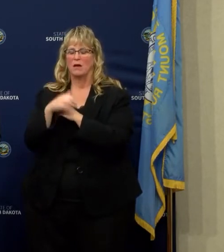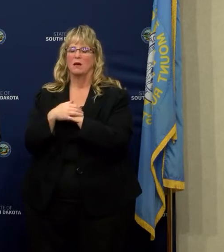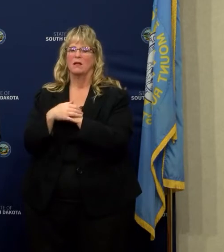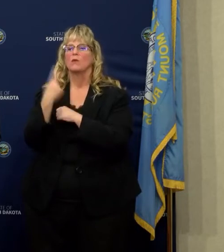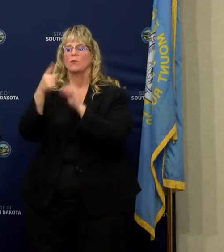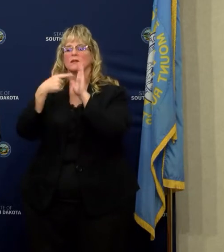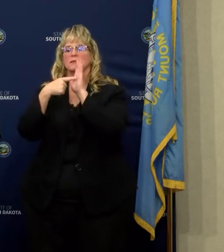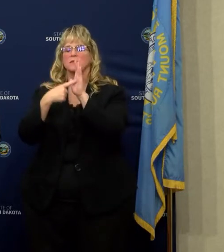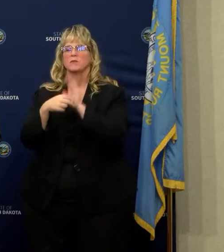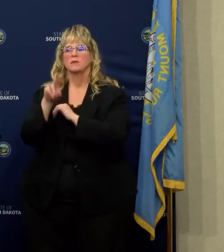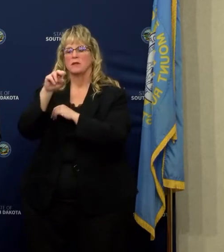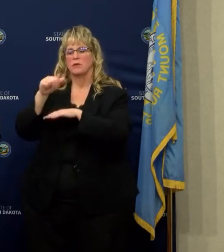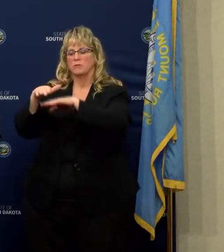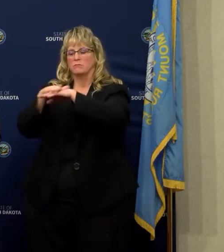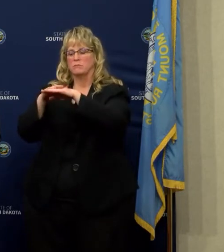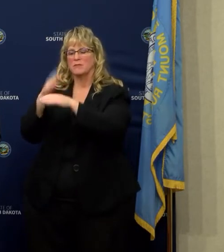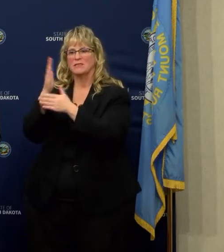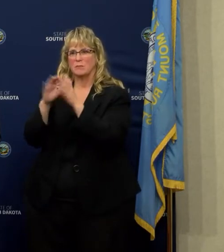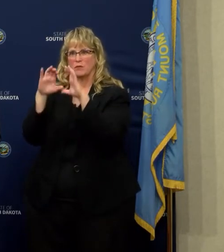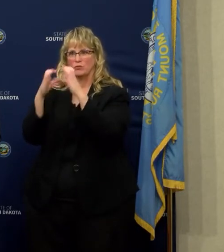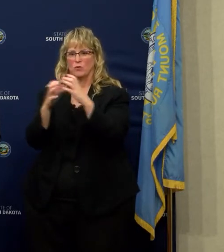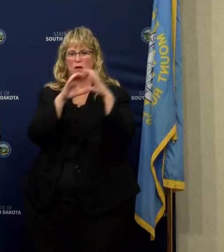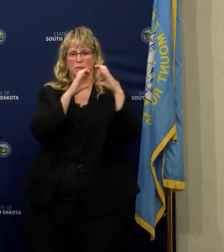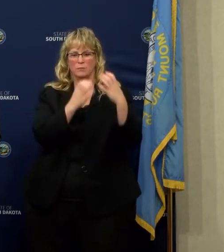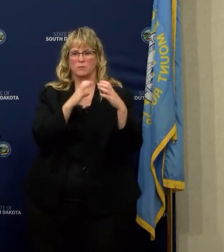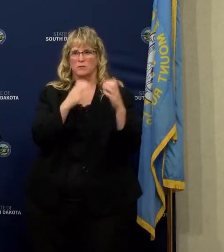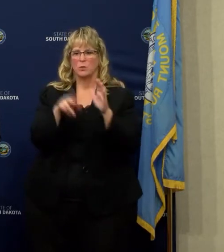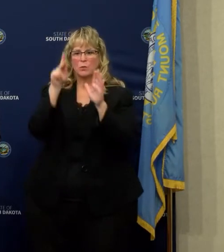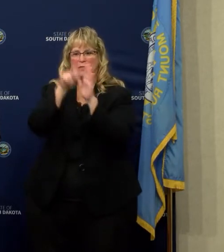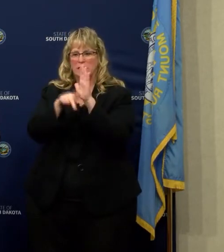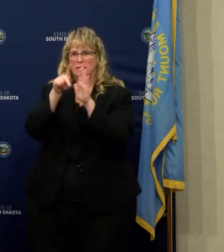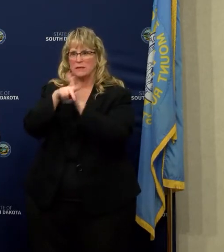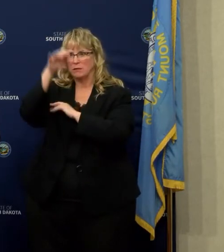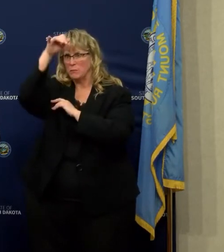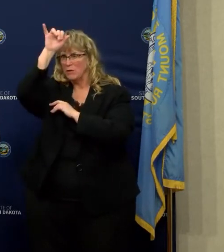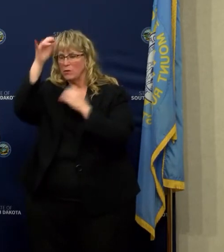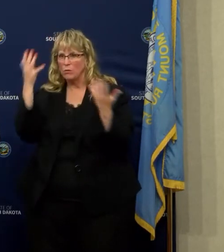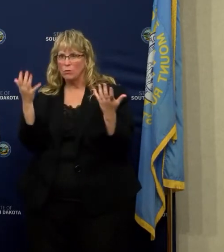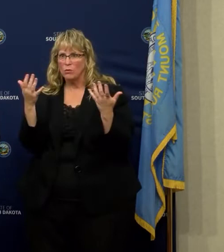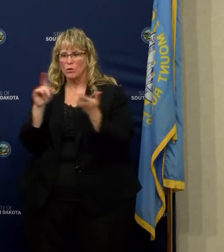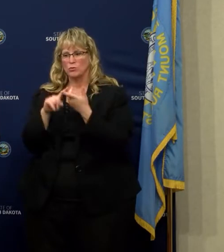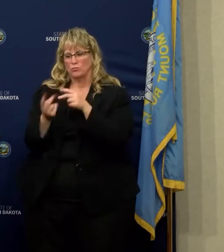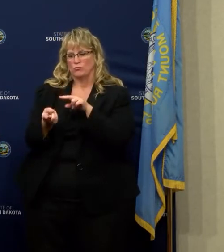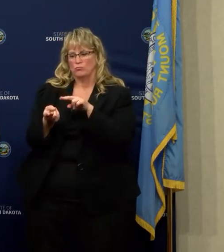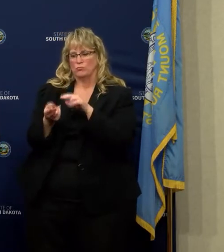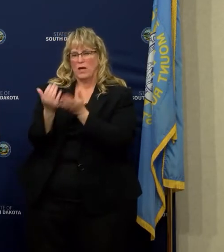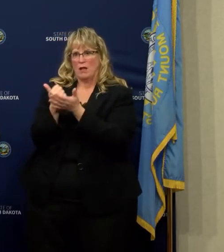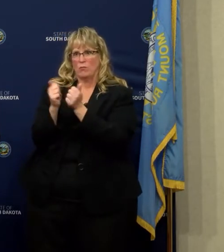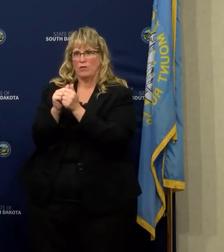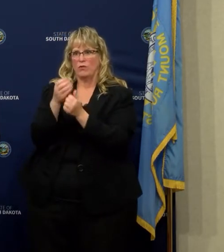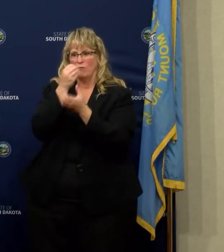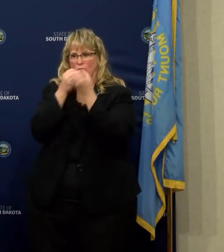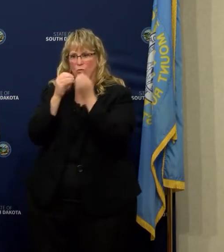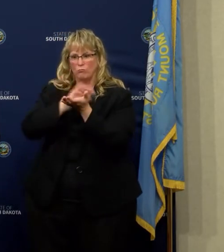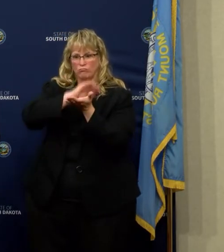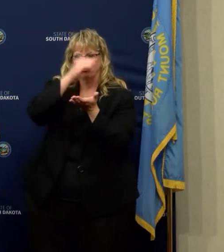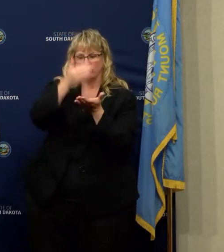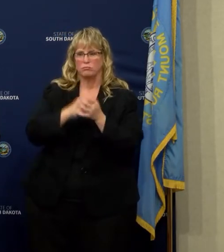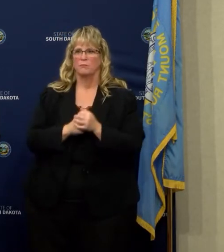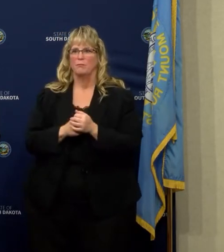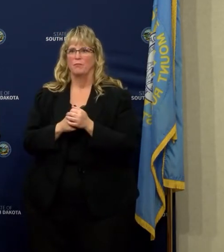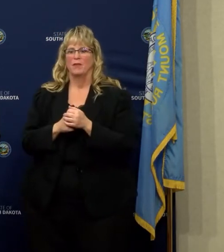is the tribes. A few of our tribes were slaughtering their buffalo to increase their food surplus. They were